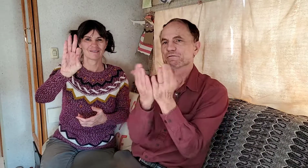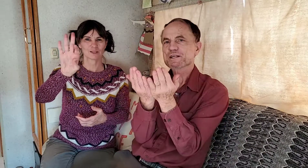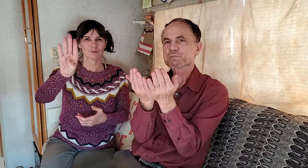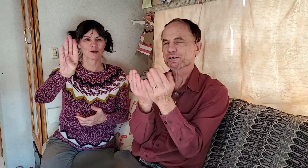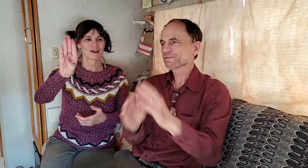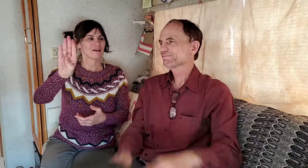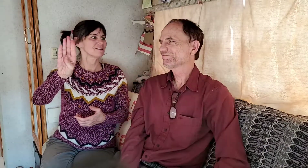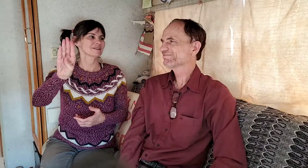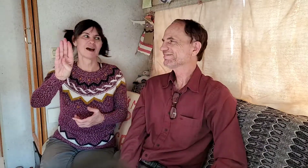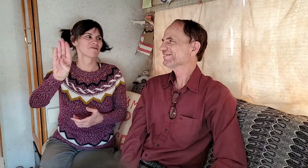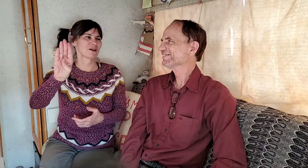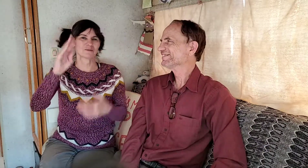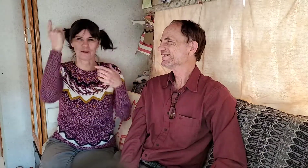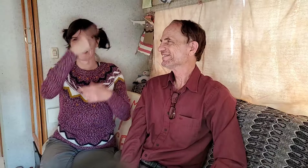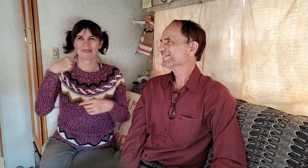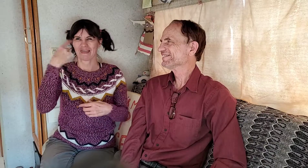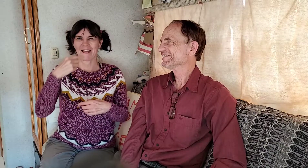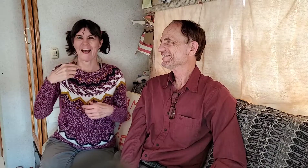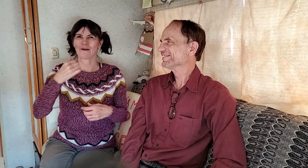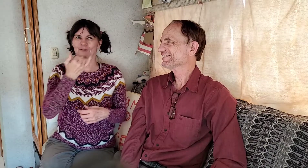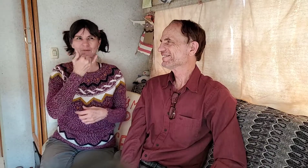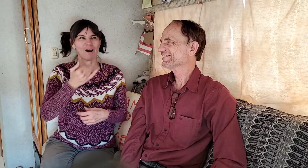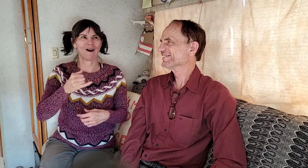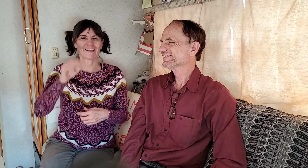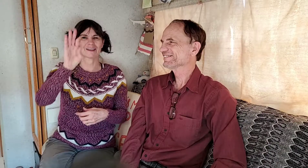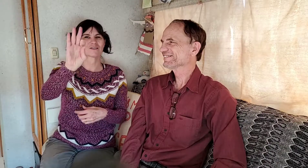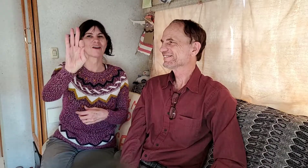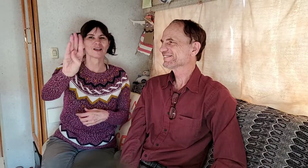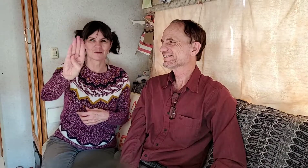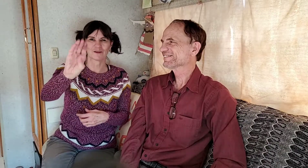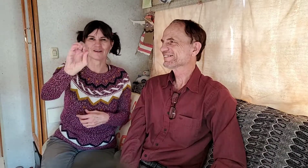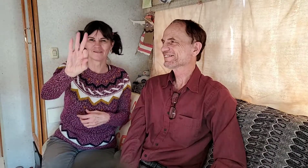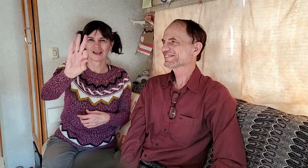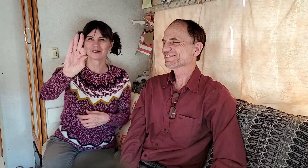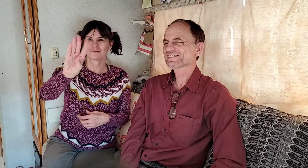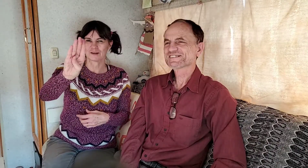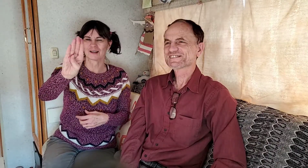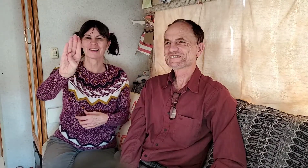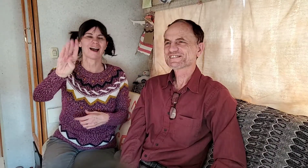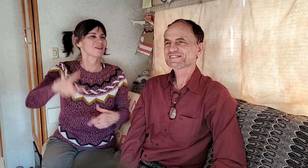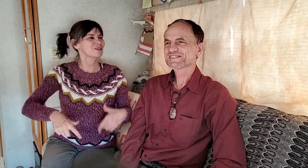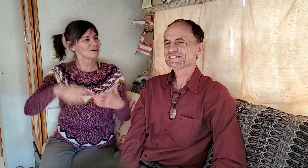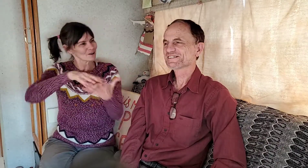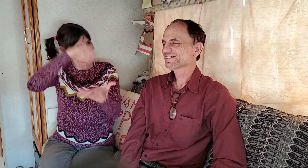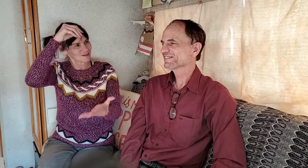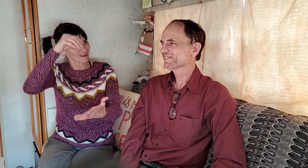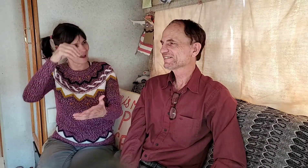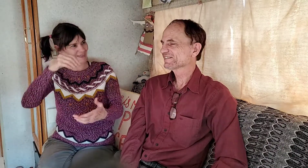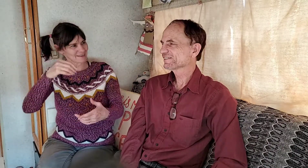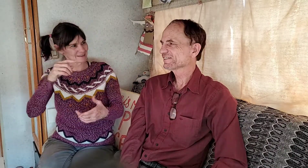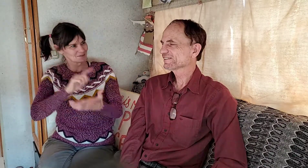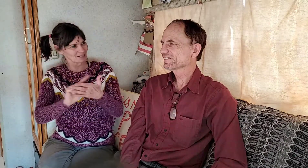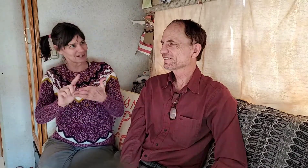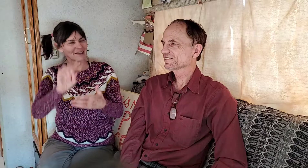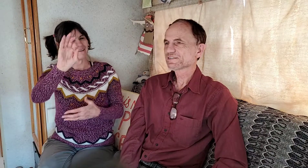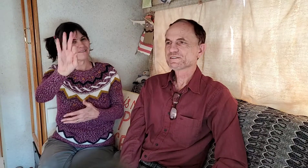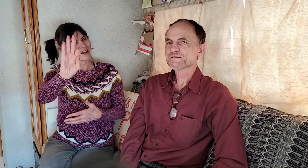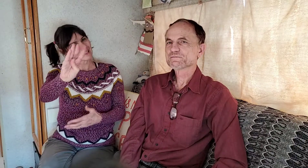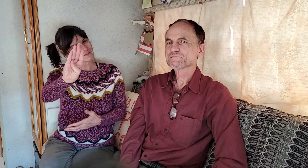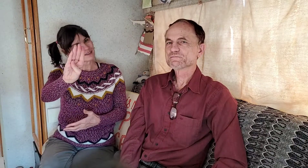Facebook. It's not Facebook. I was wrong. It is Facebook. I learned that this week. Facebook.